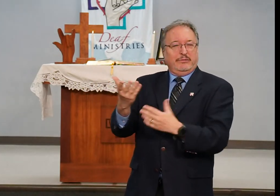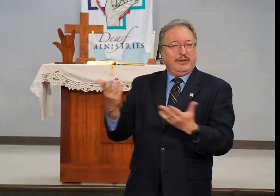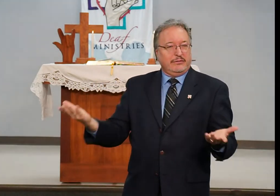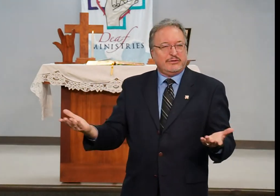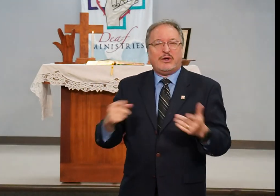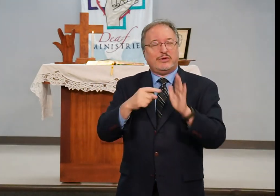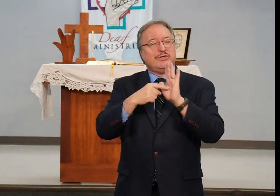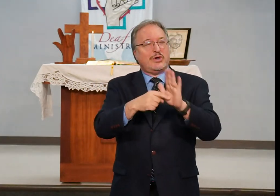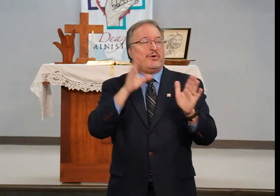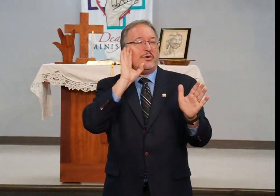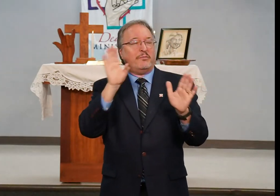that side of the story.